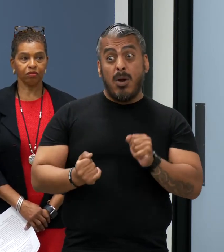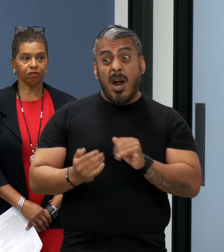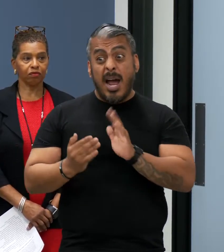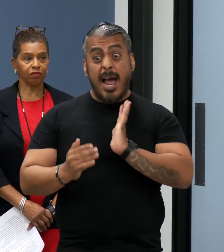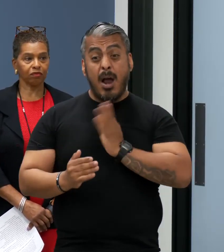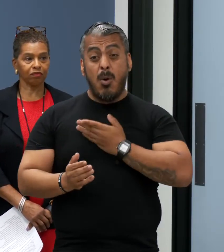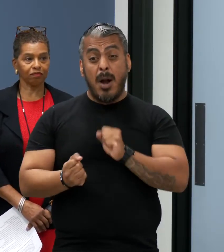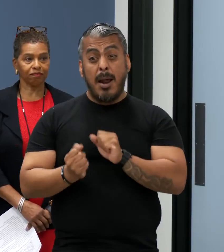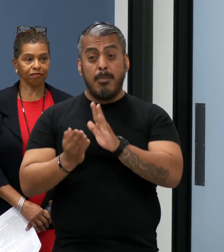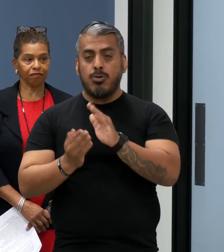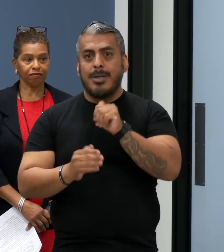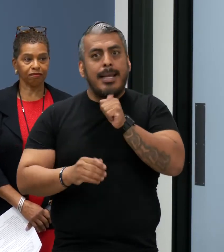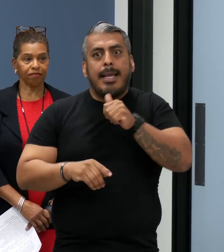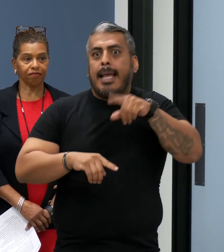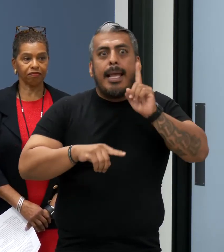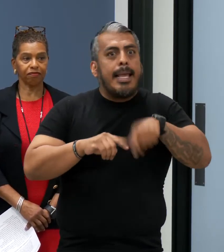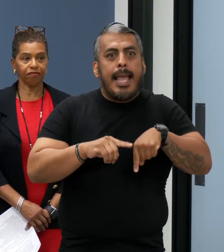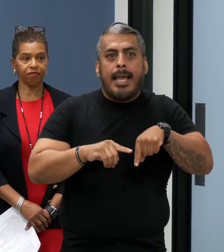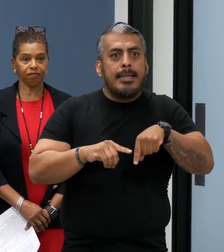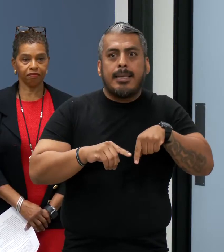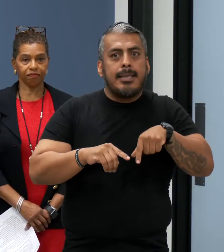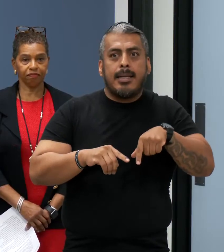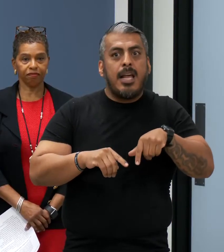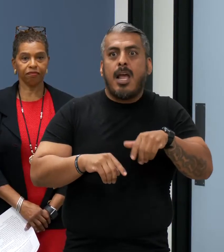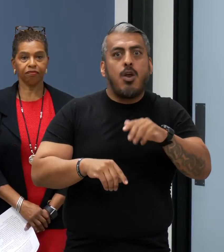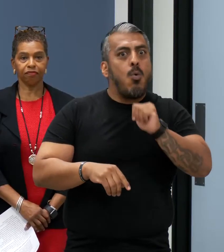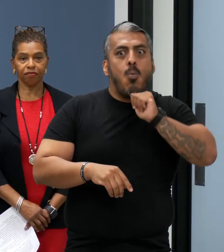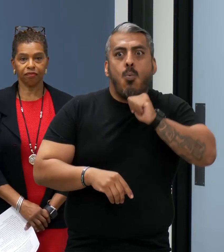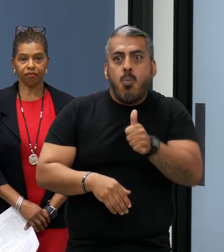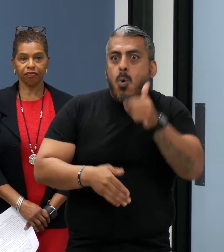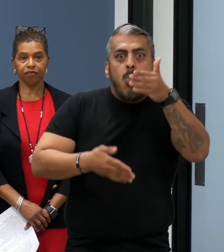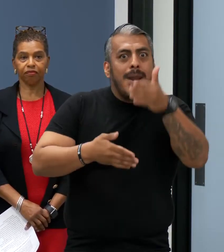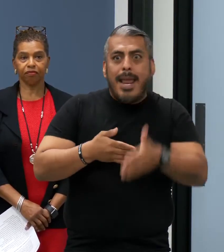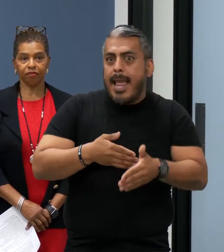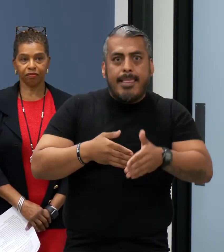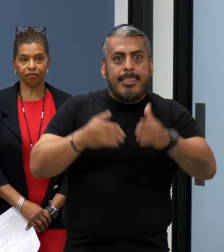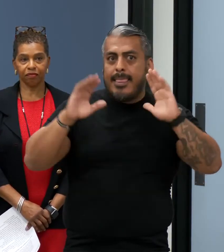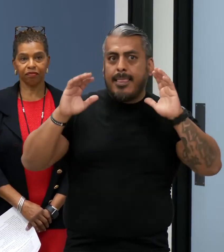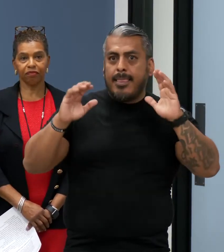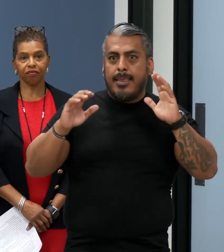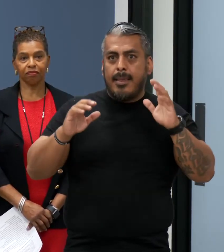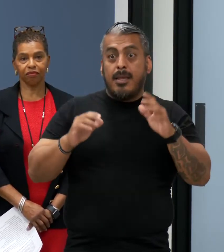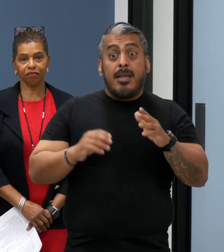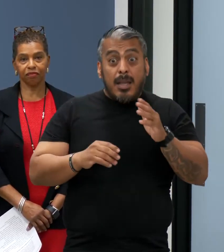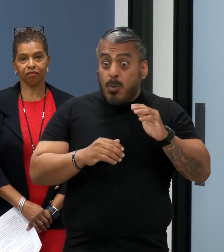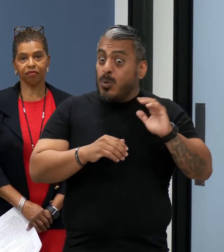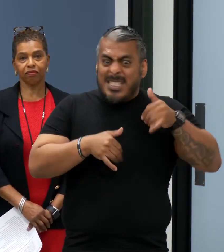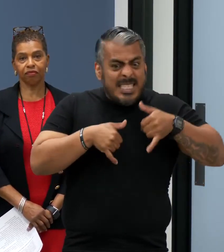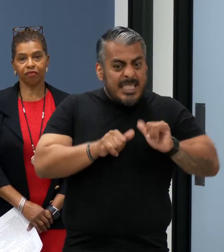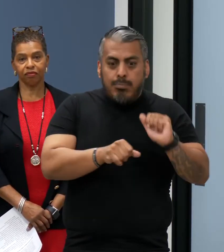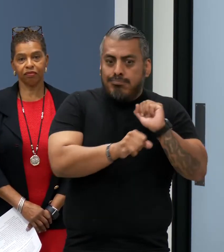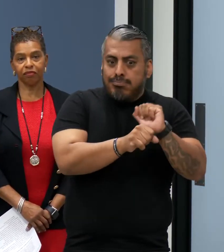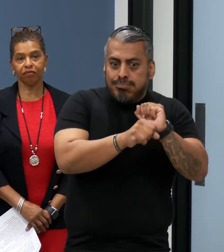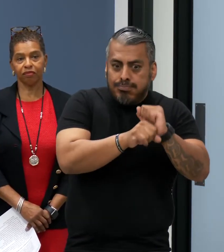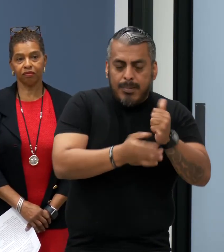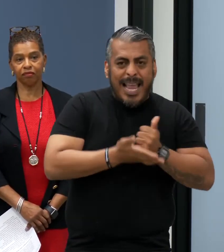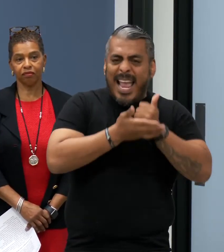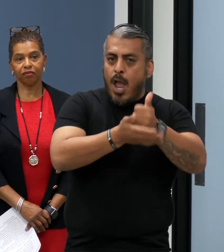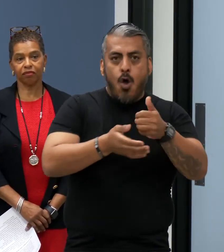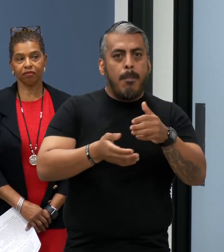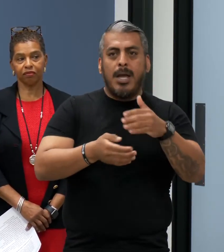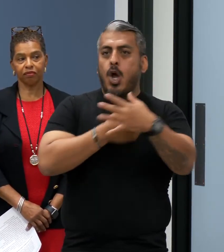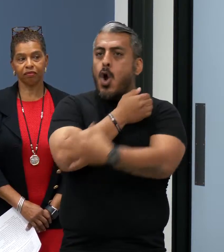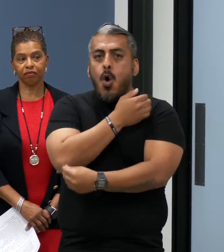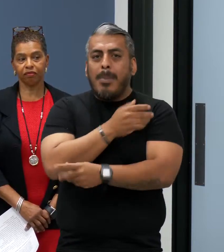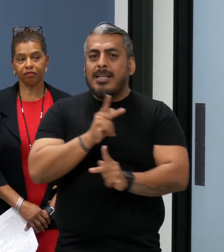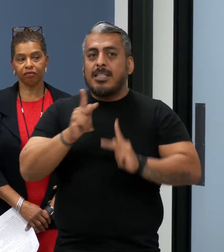homelessness could not and will not end, even though we've ended the emergency. It's still a top priority for our city, which